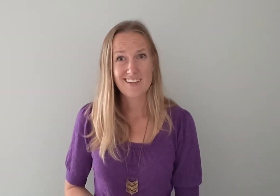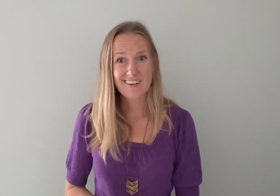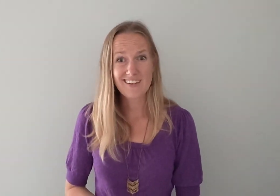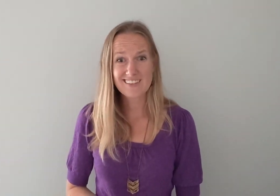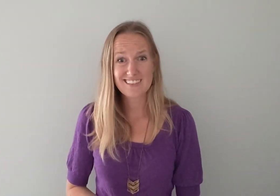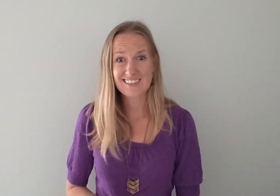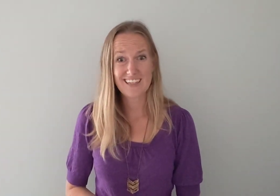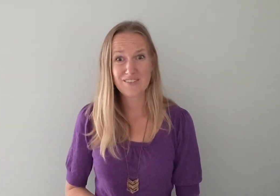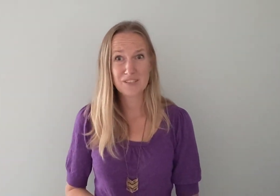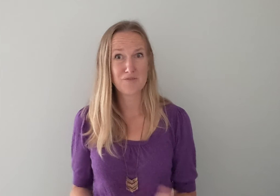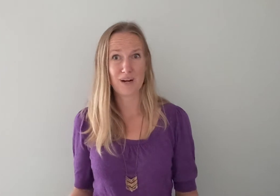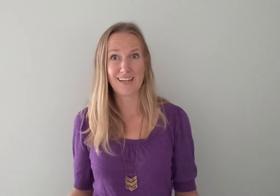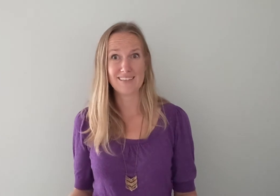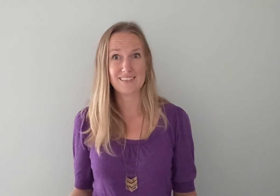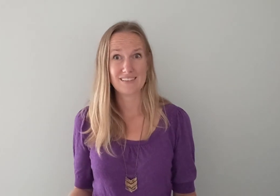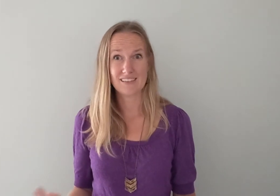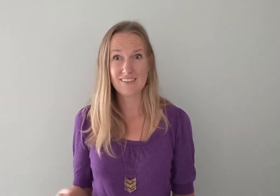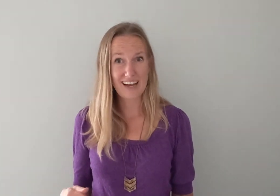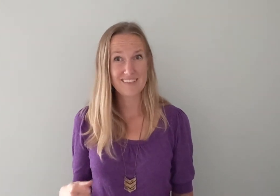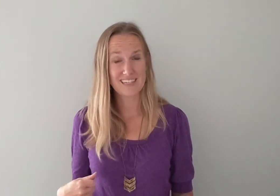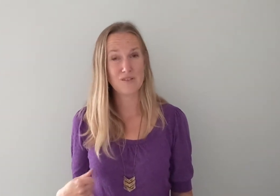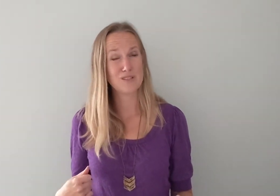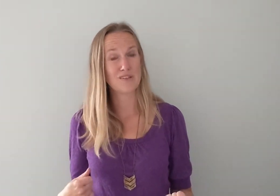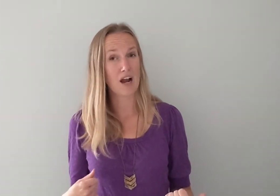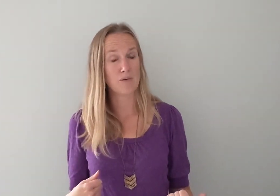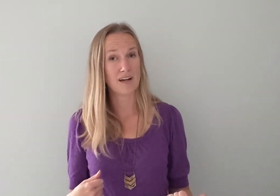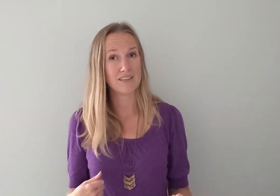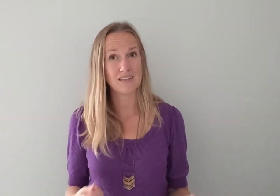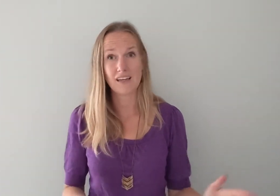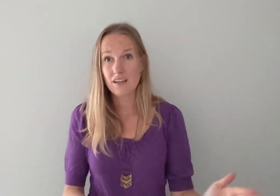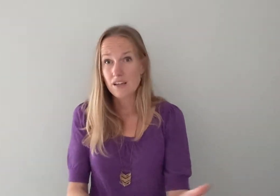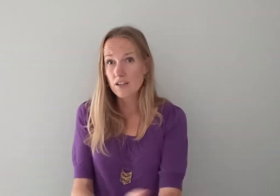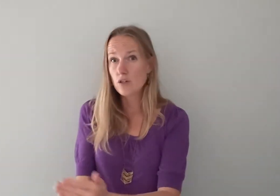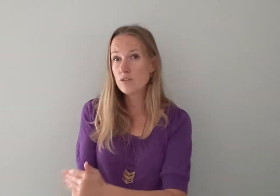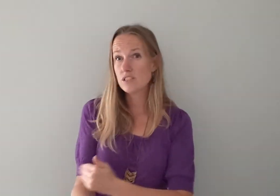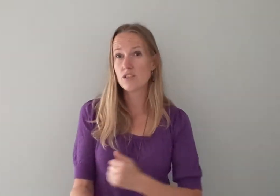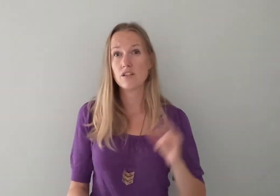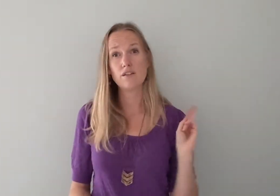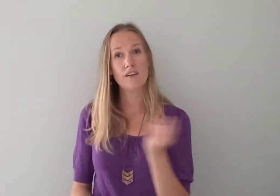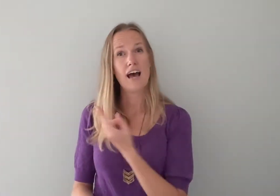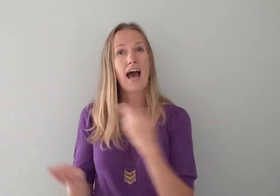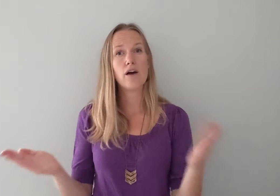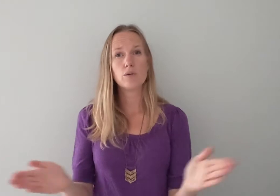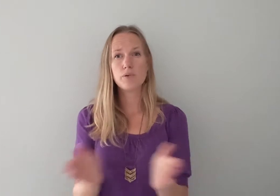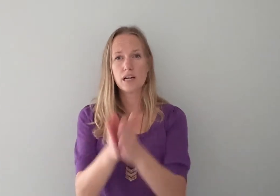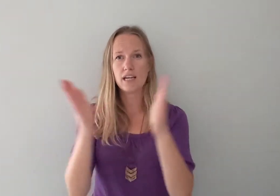can also just say you deserve praise. You don't have to say you deserve our praise, okay? You deserve our